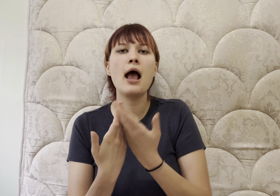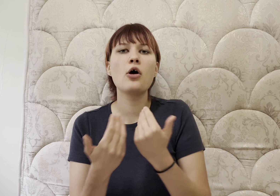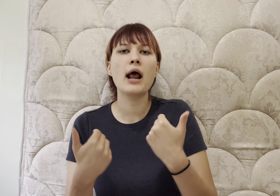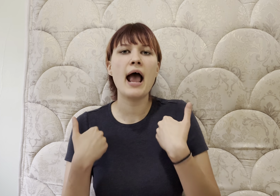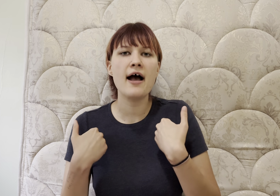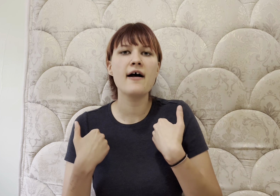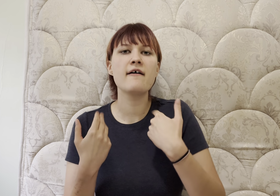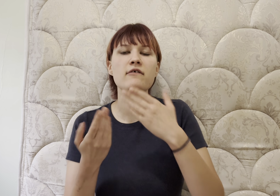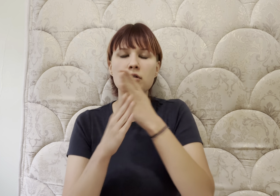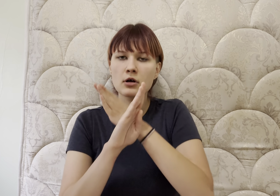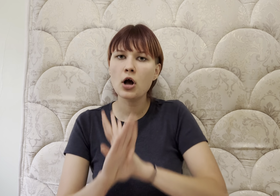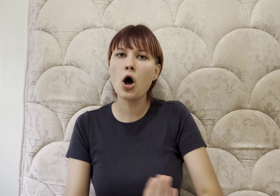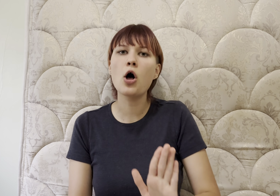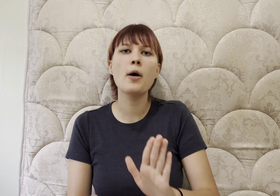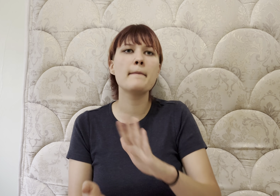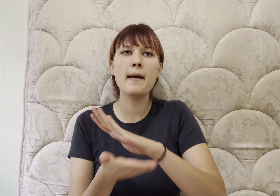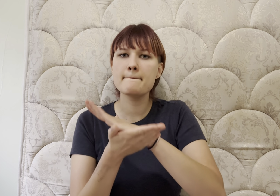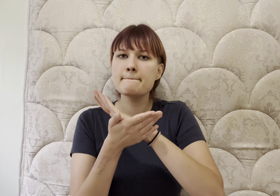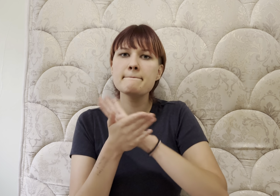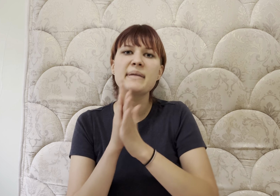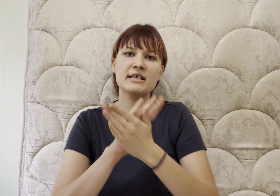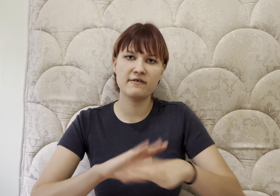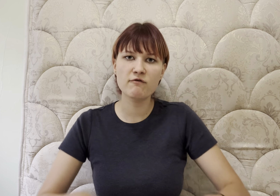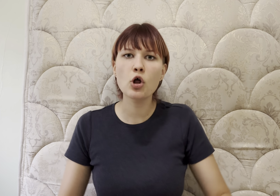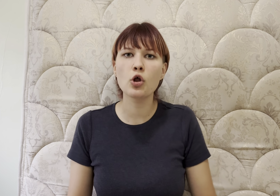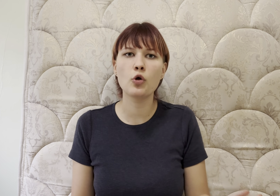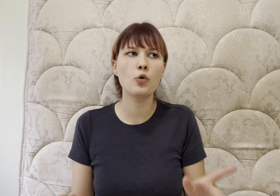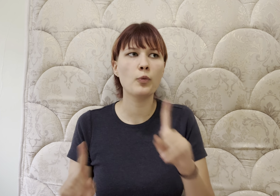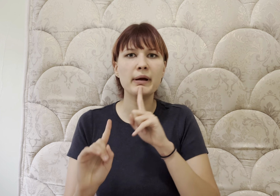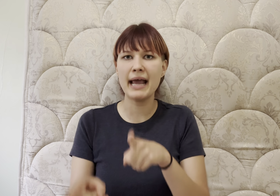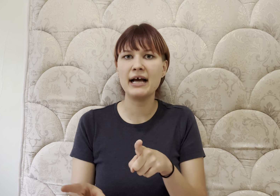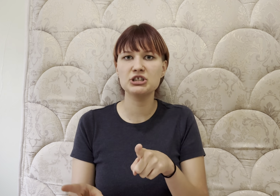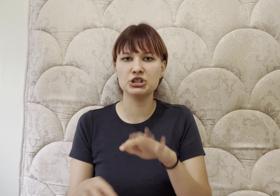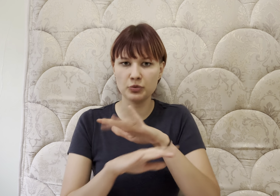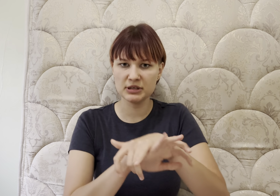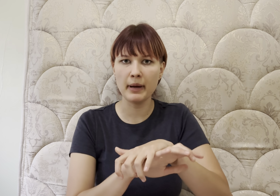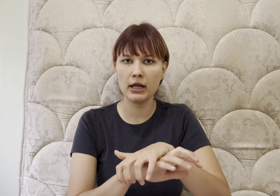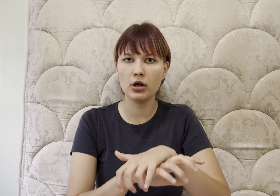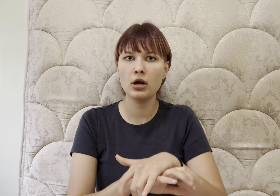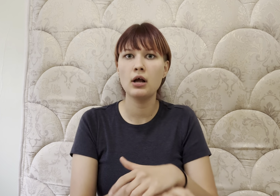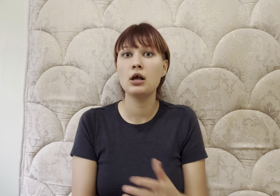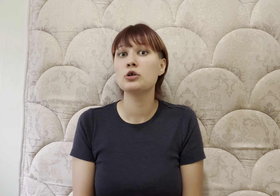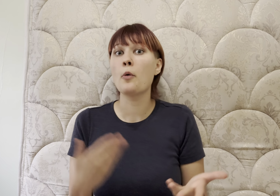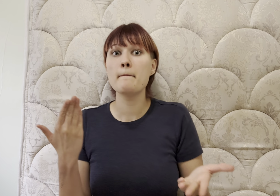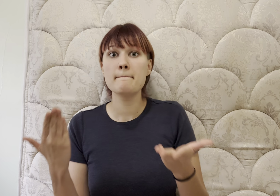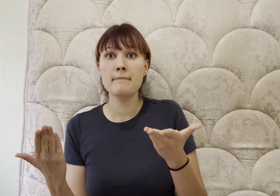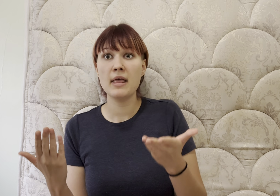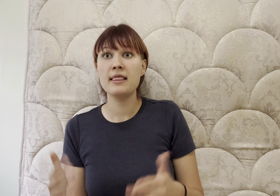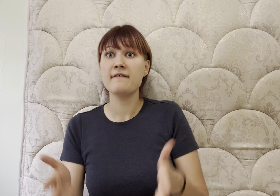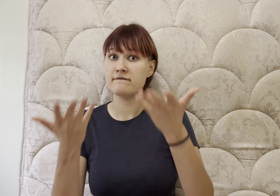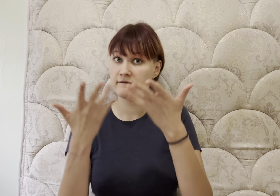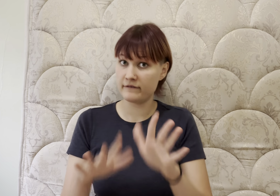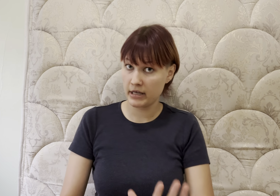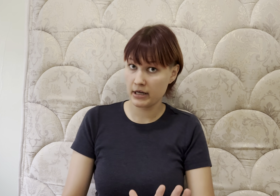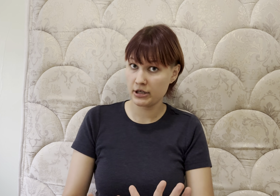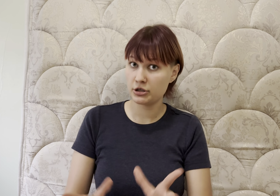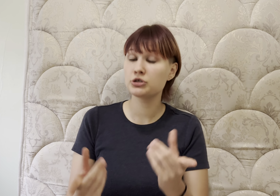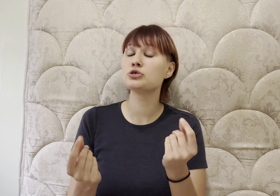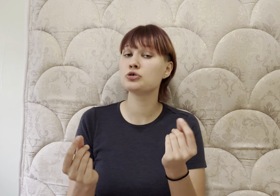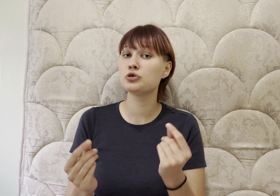would work up to an actual spider in a box, and that might be on the opposite side of the room. And I'd be afraid to see the spider,